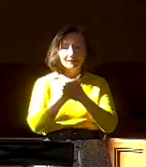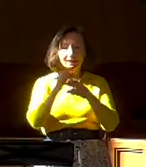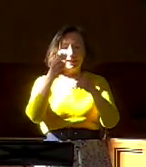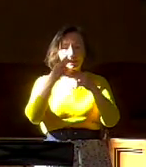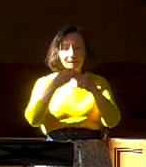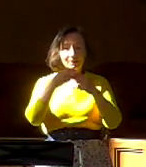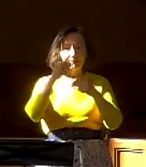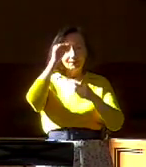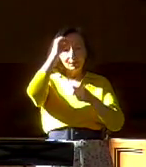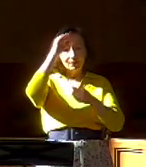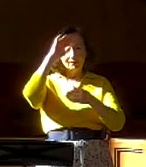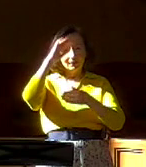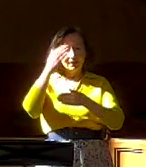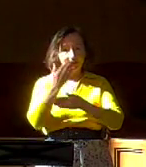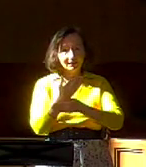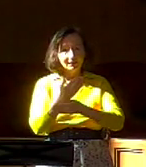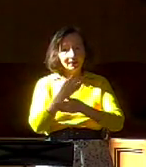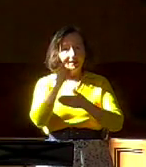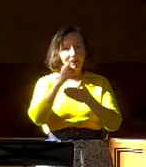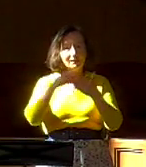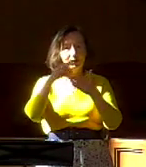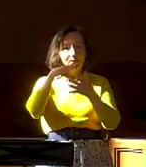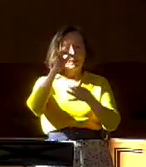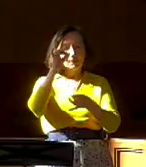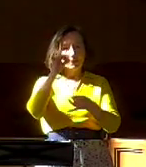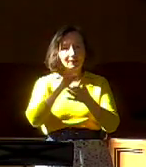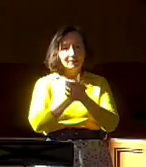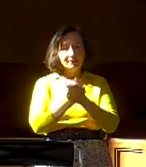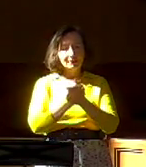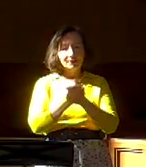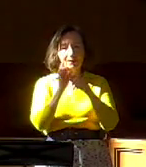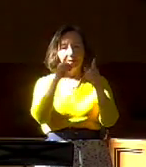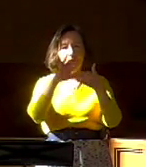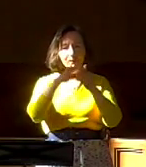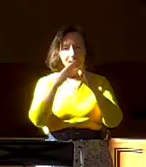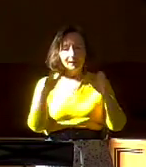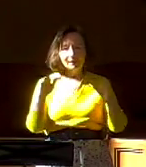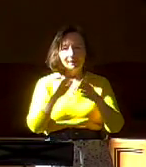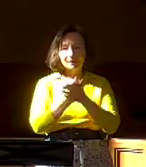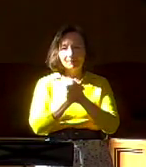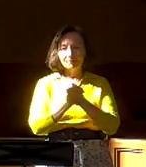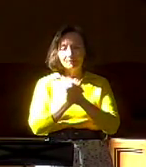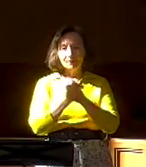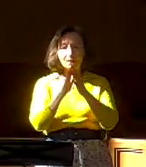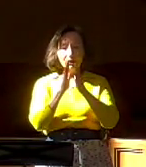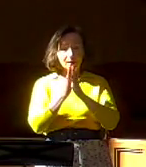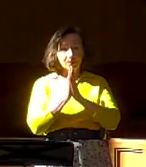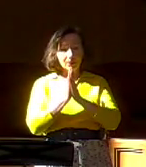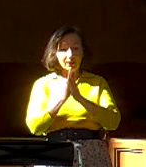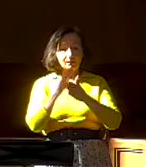Father, and of the Son, and of the Holy Spirit. Go in peace. Prayer partners are here to pray with you.